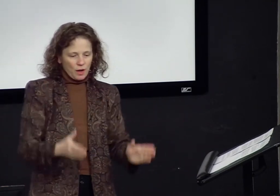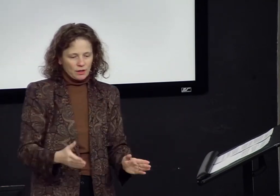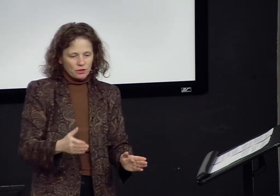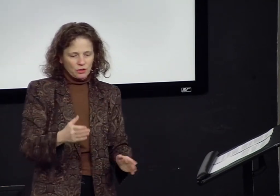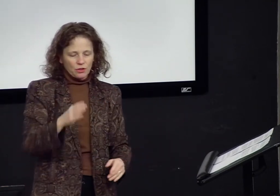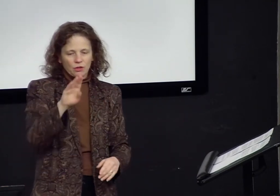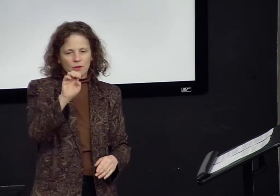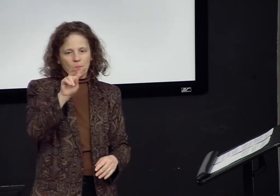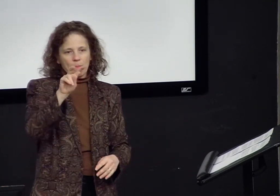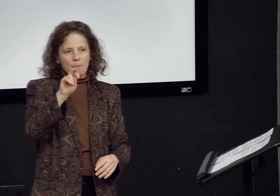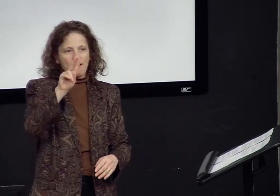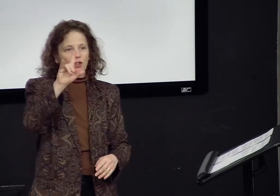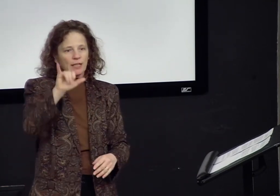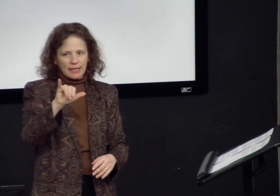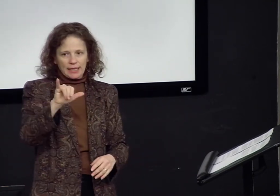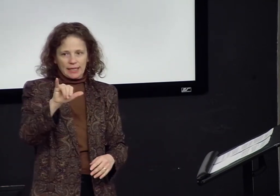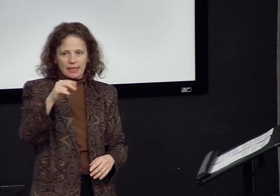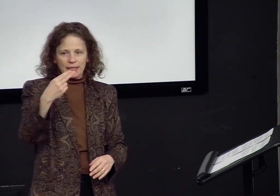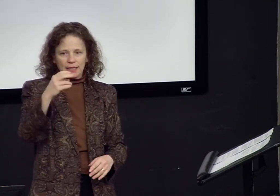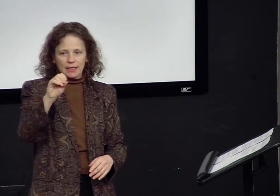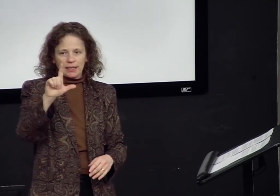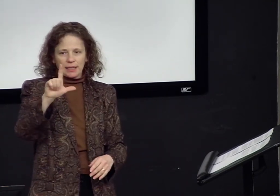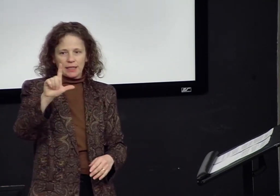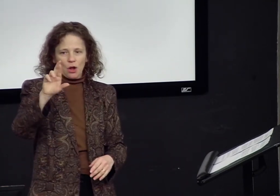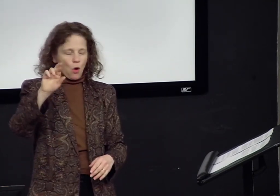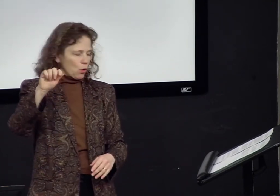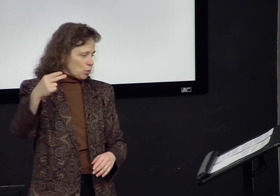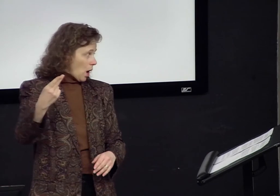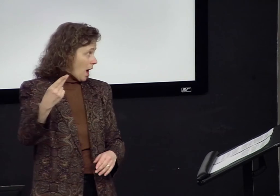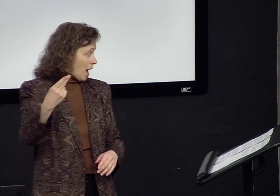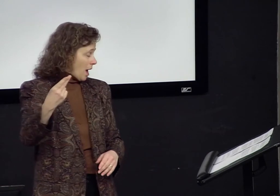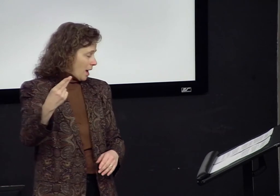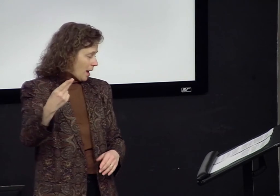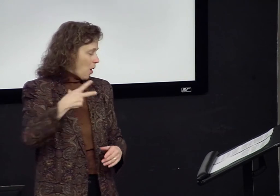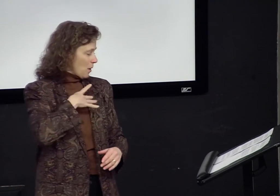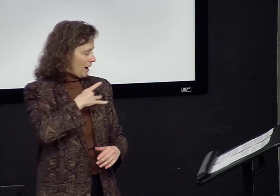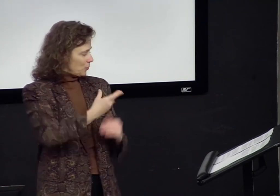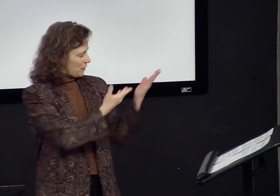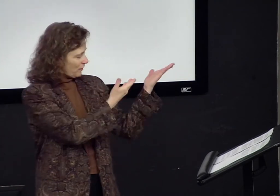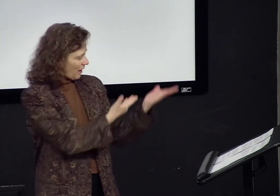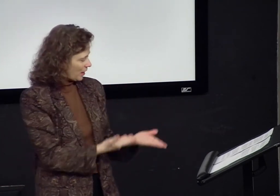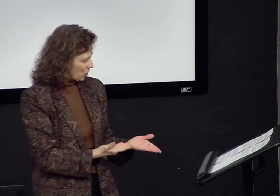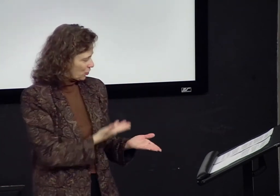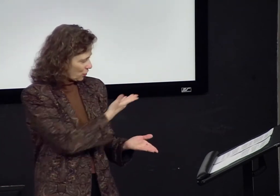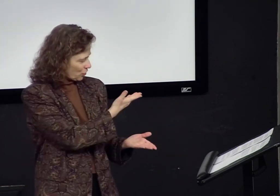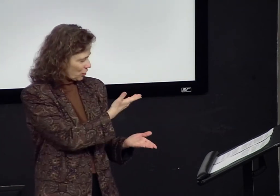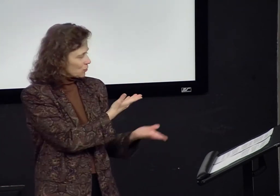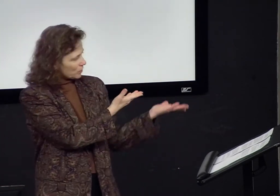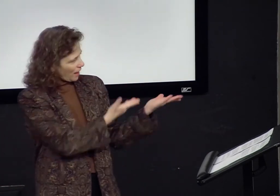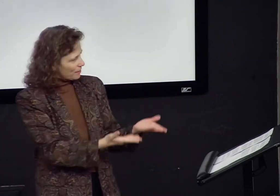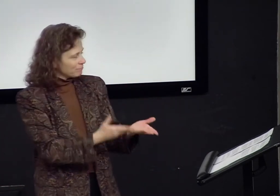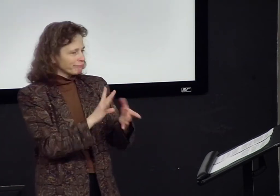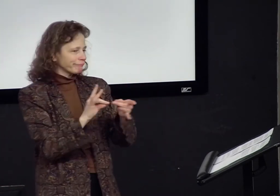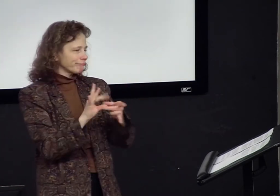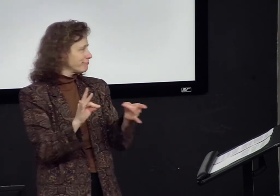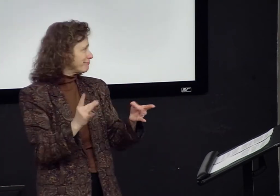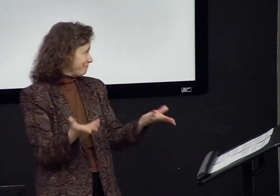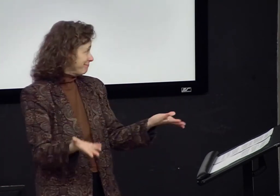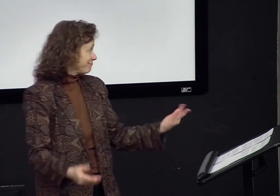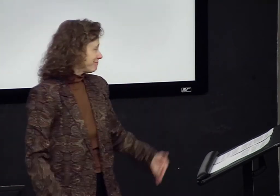GUREIC. And we'd like to give a special thanks to Beverly Hollera, and I'd like to invite her to come up to say a few